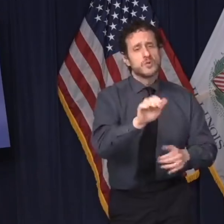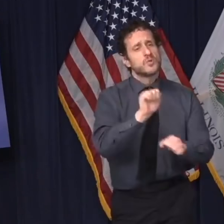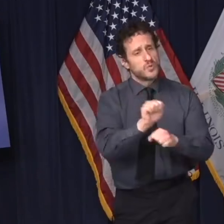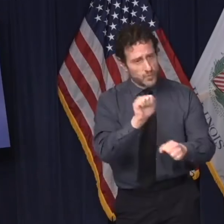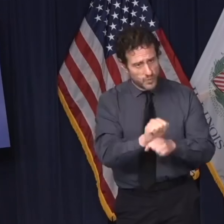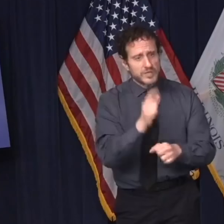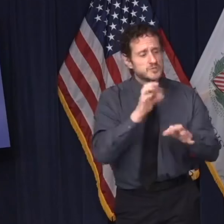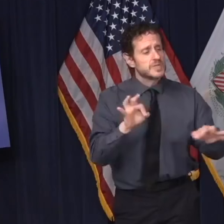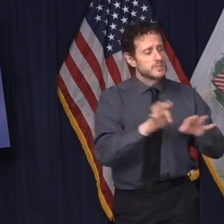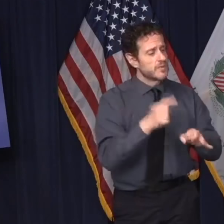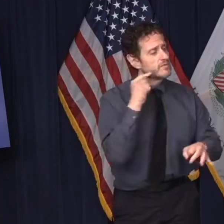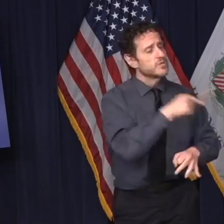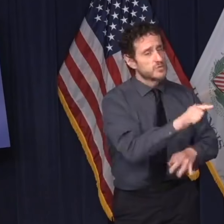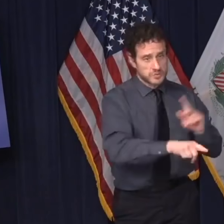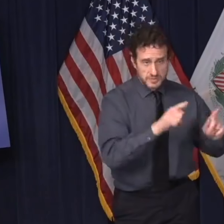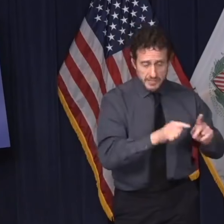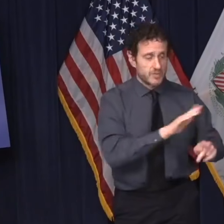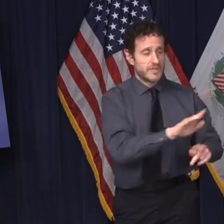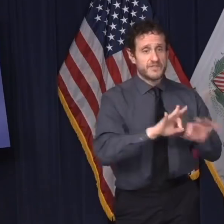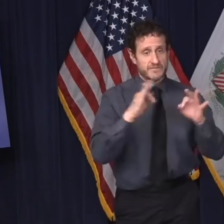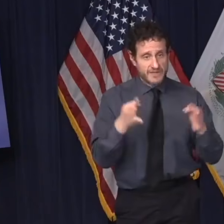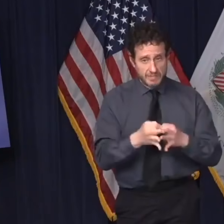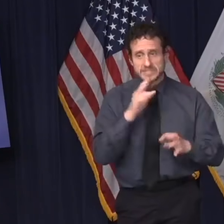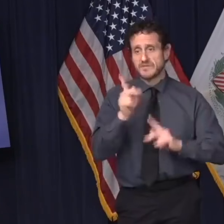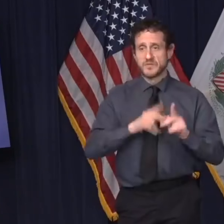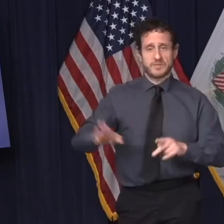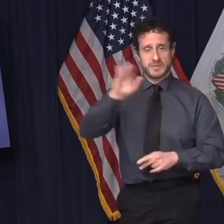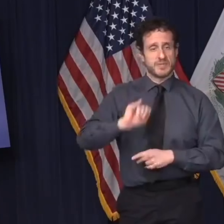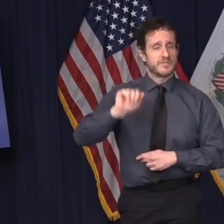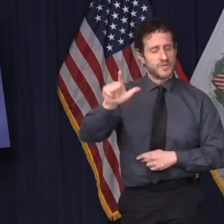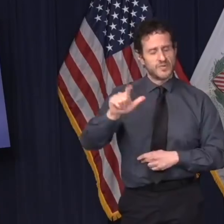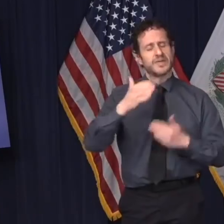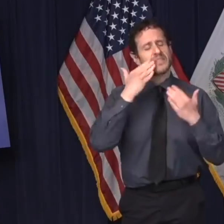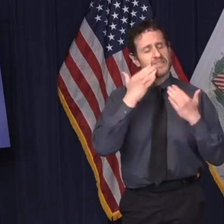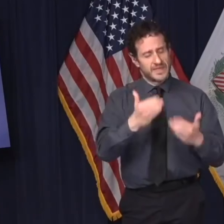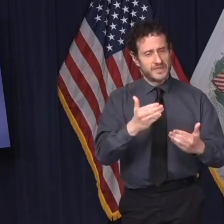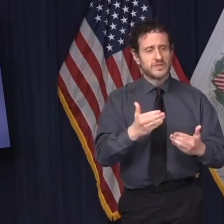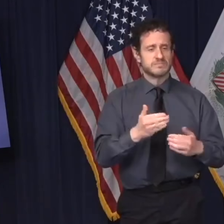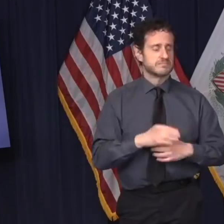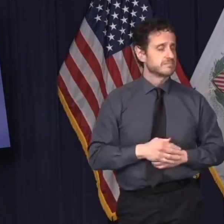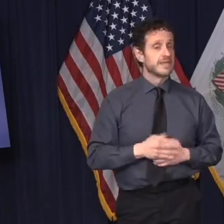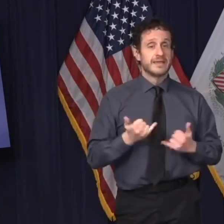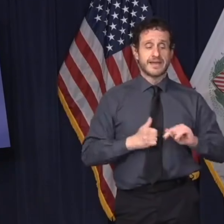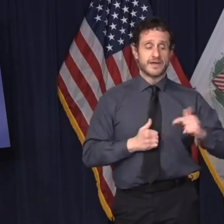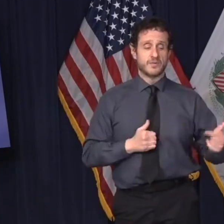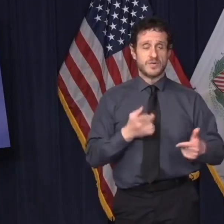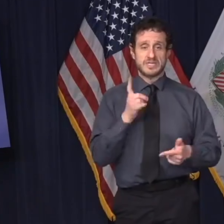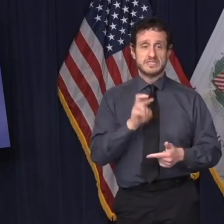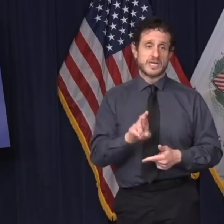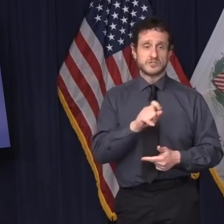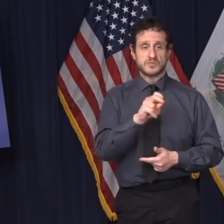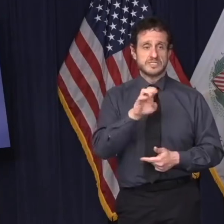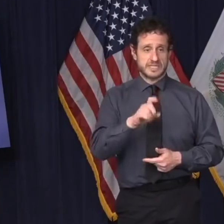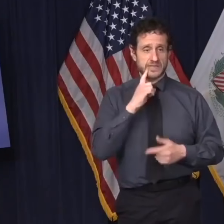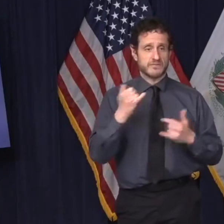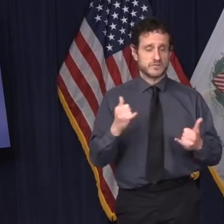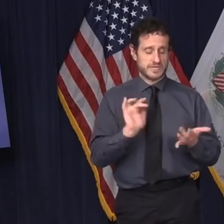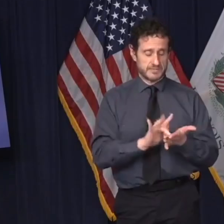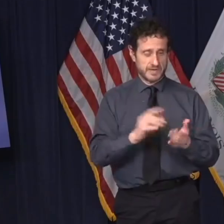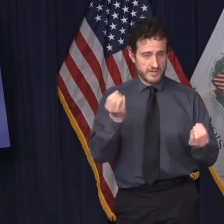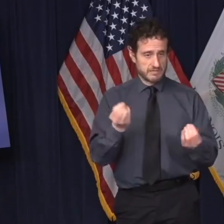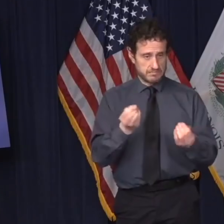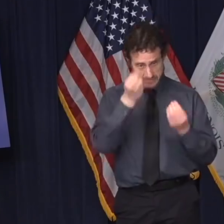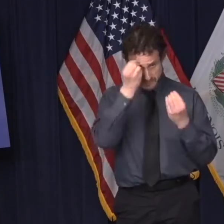and to all of Illinois. So thank you, and now I'd like to turn it over to Dr. Ngozi Ezike for today's medical update.